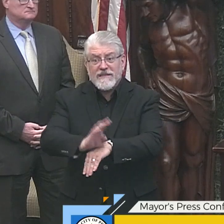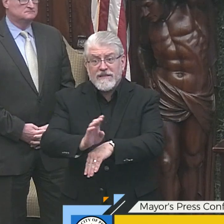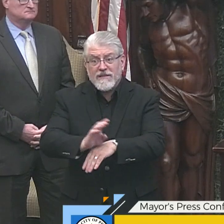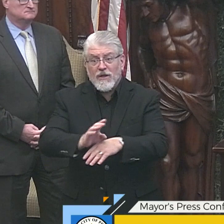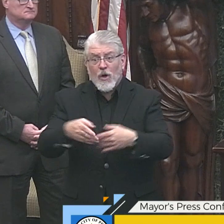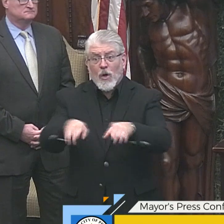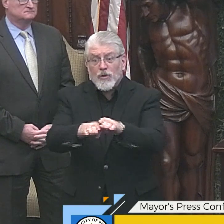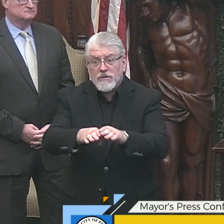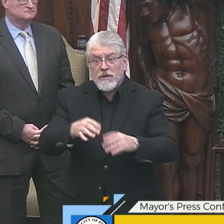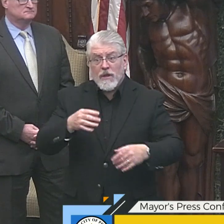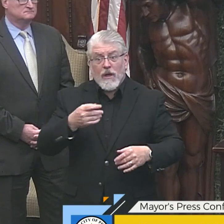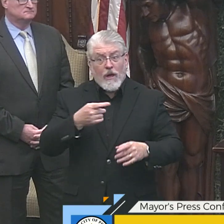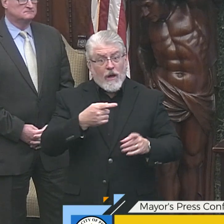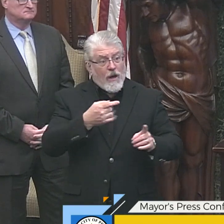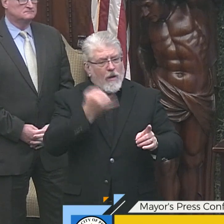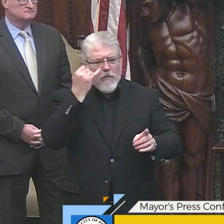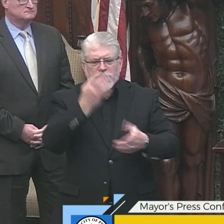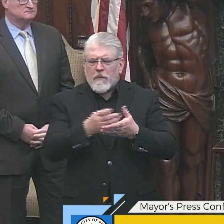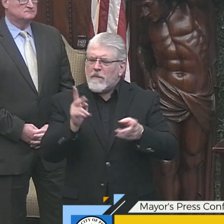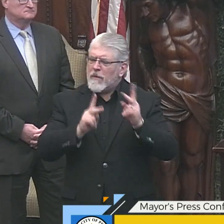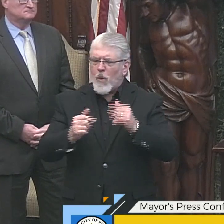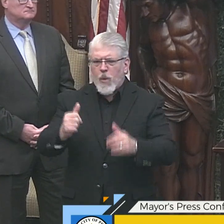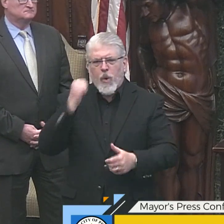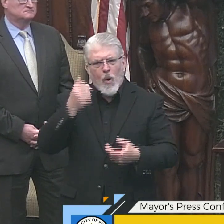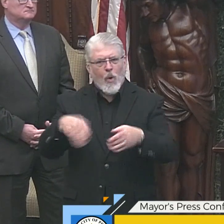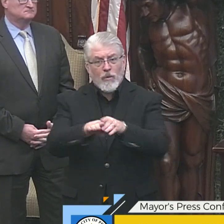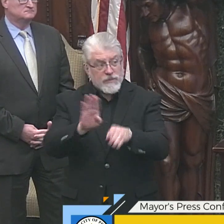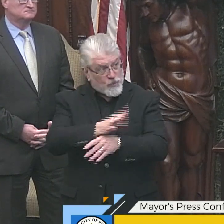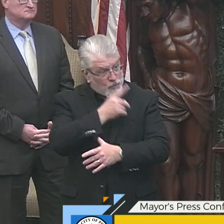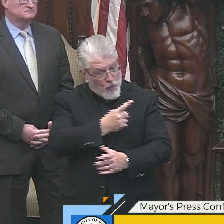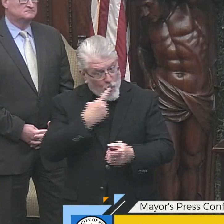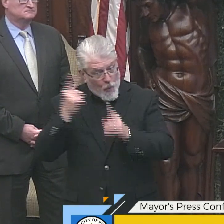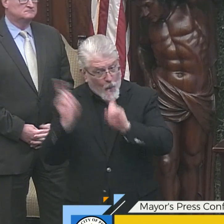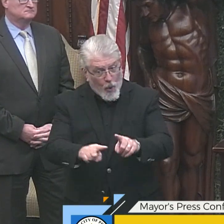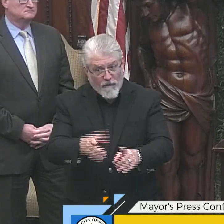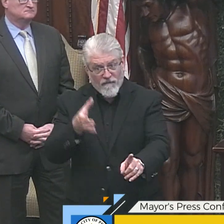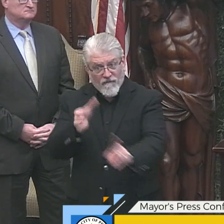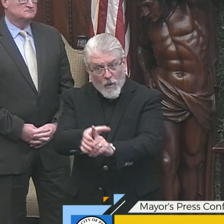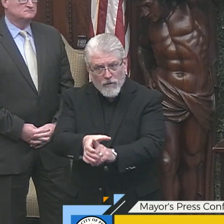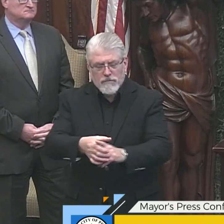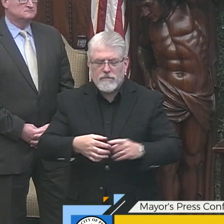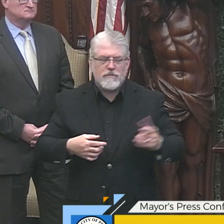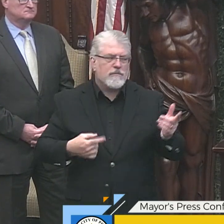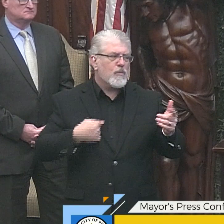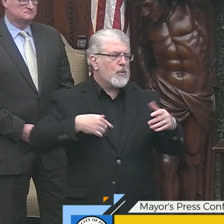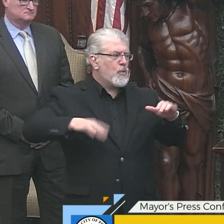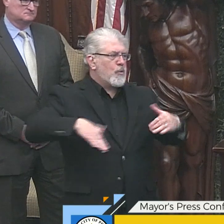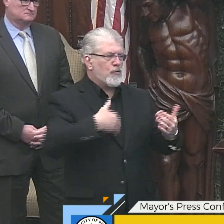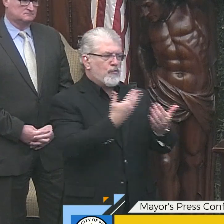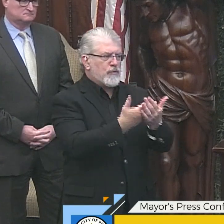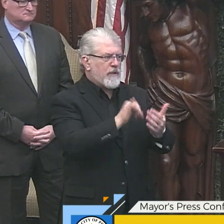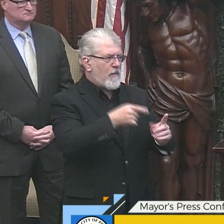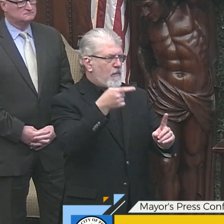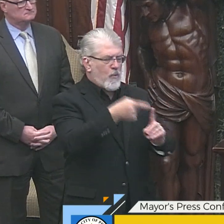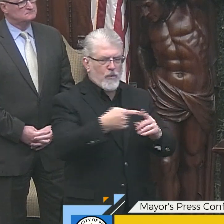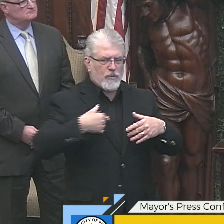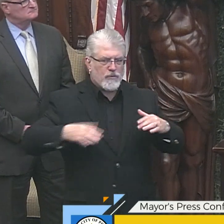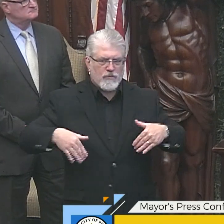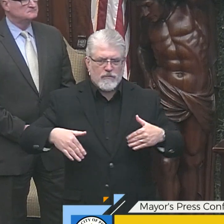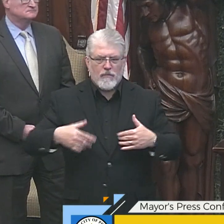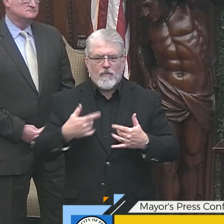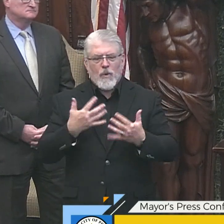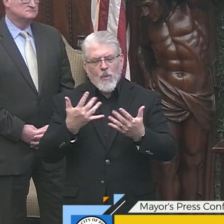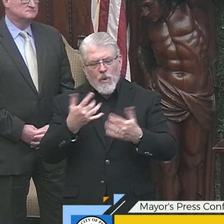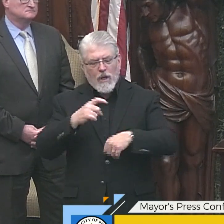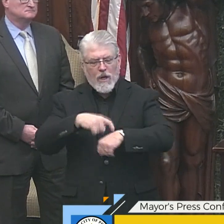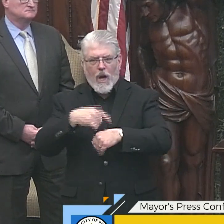enforced. We understand that this is going to take some time to get used to. I think even when it gets time to enforcement, I think we're going to issue some warnings. We're